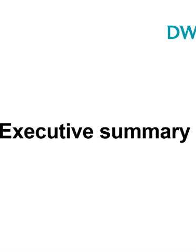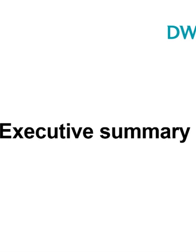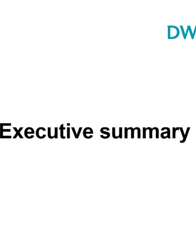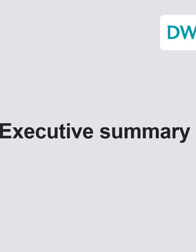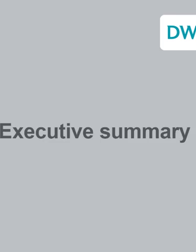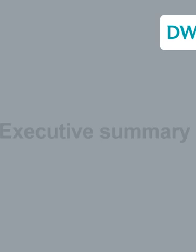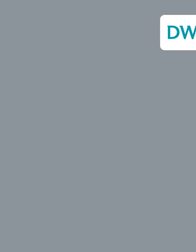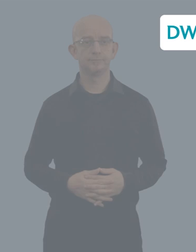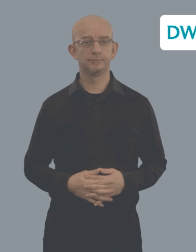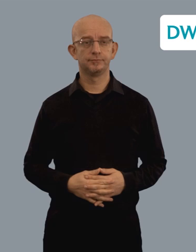Executive Summary.